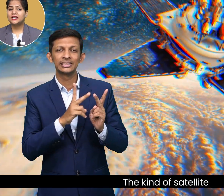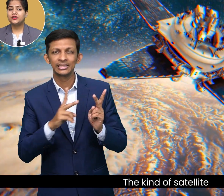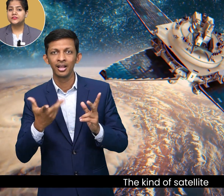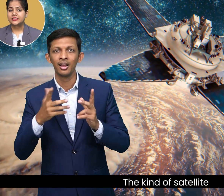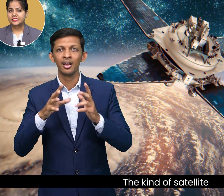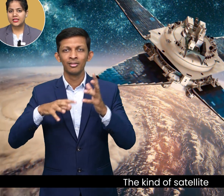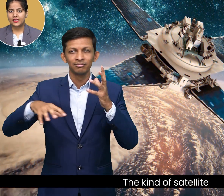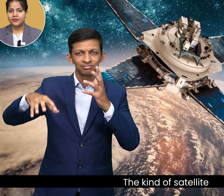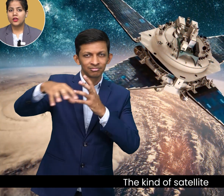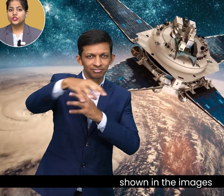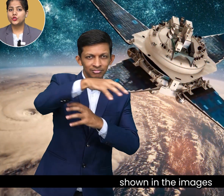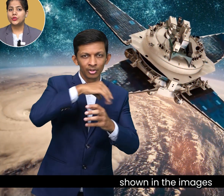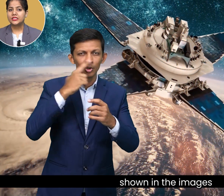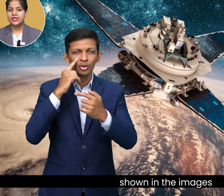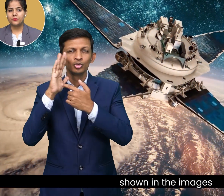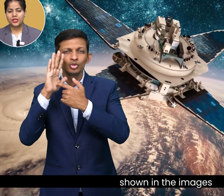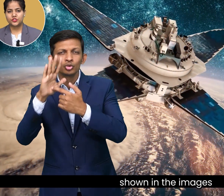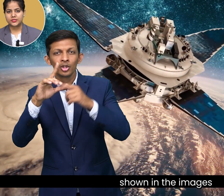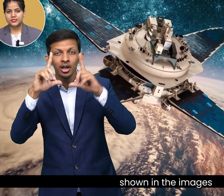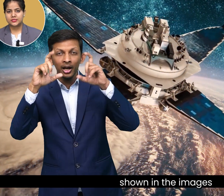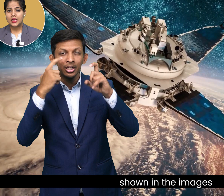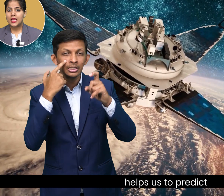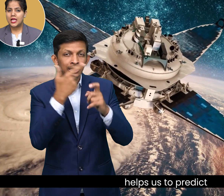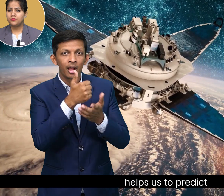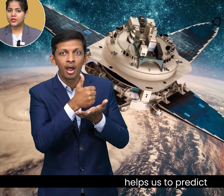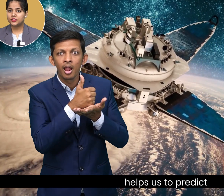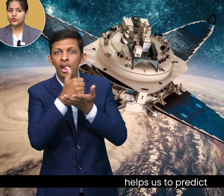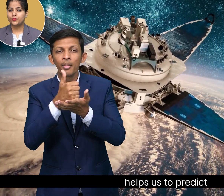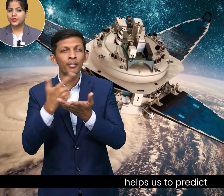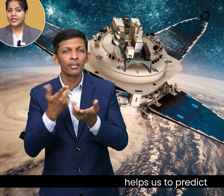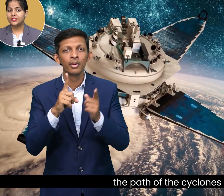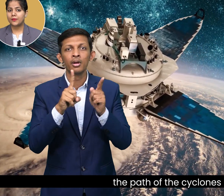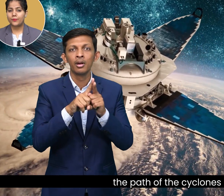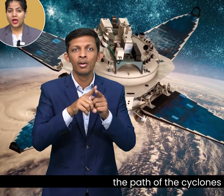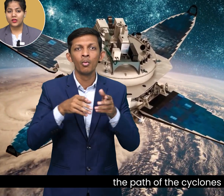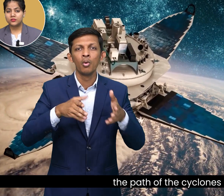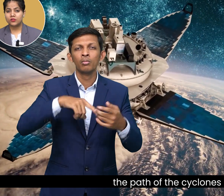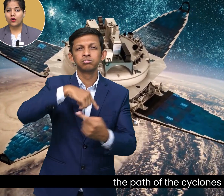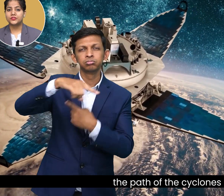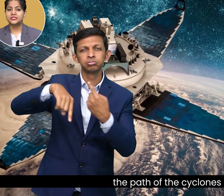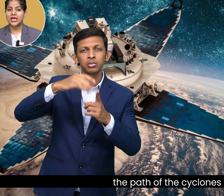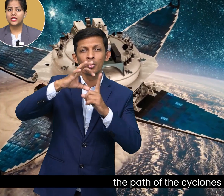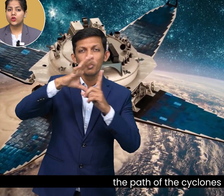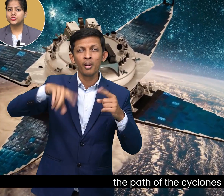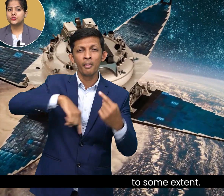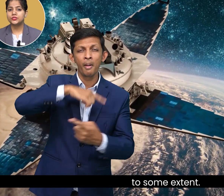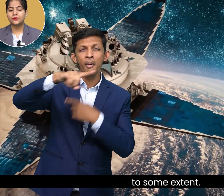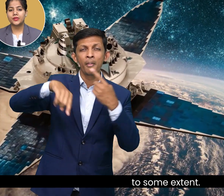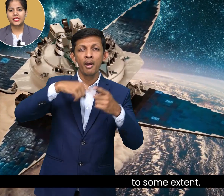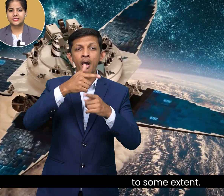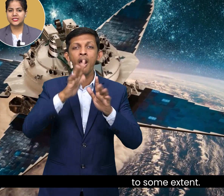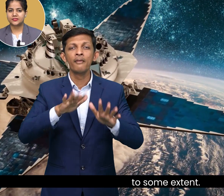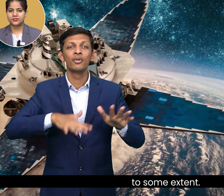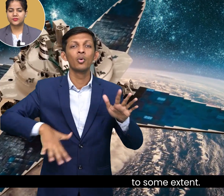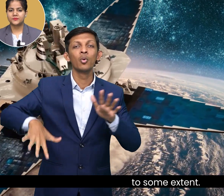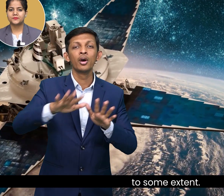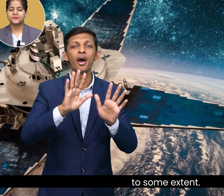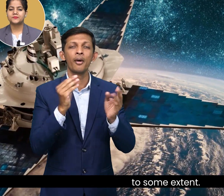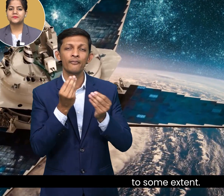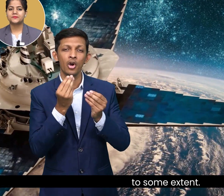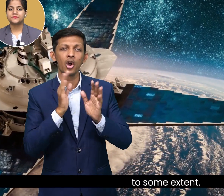The kind of satellite shown in the images help us to predict the path of the cyclones to some